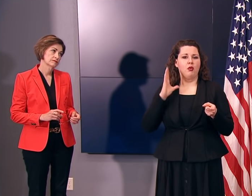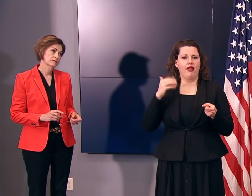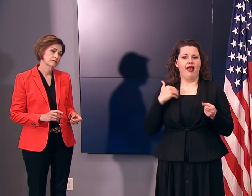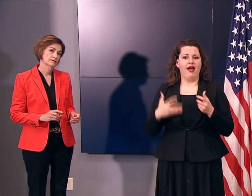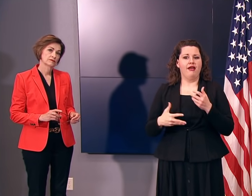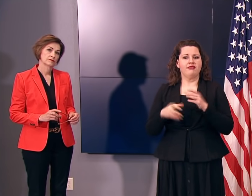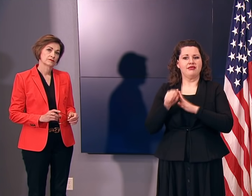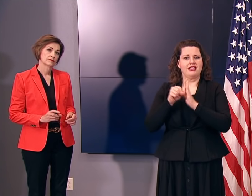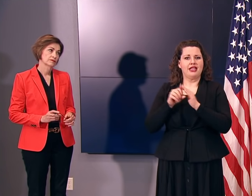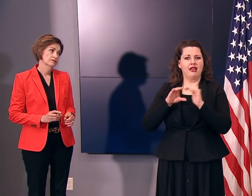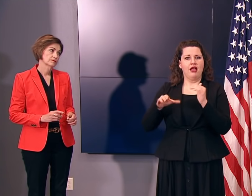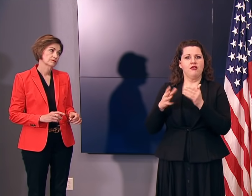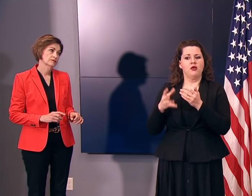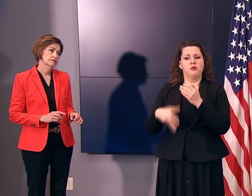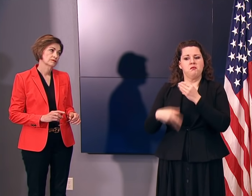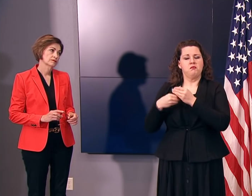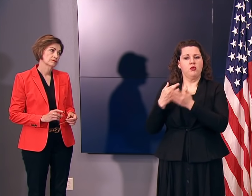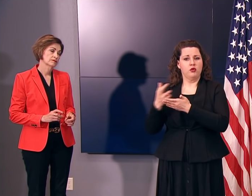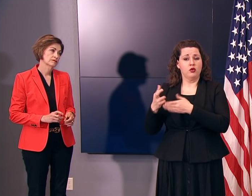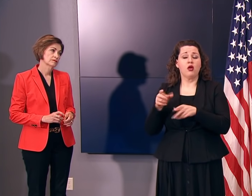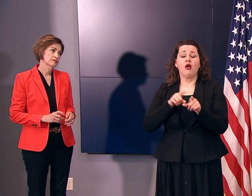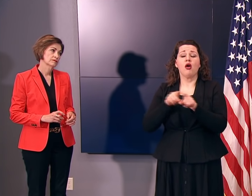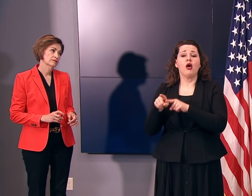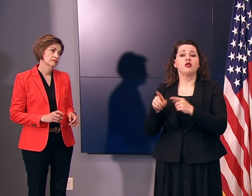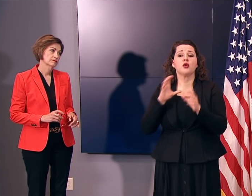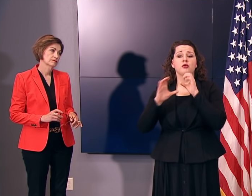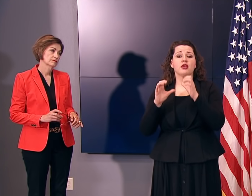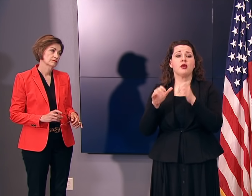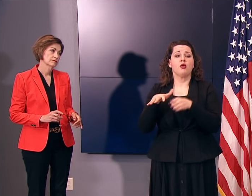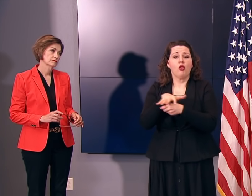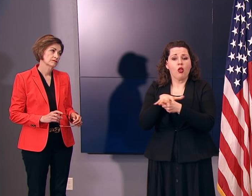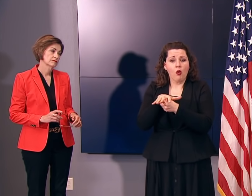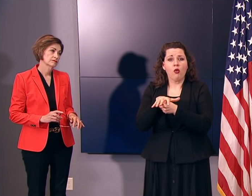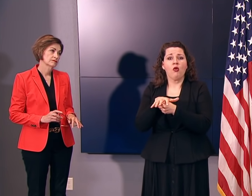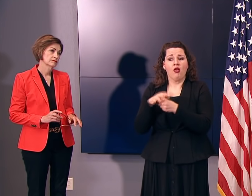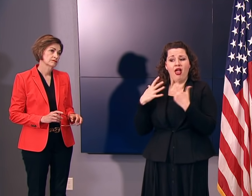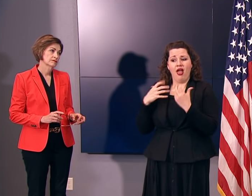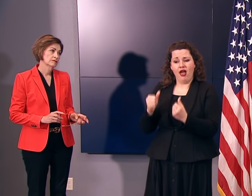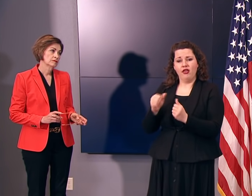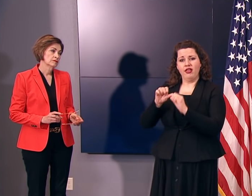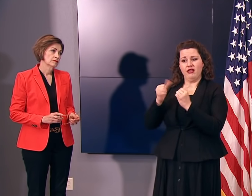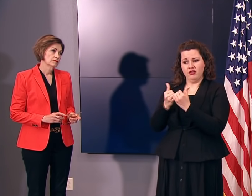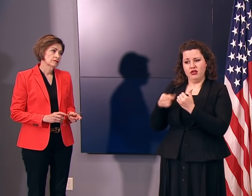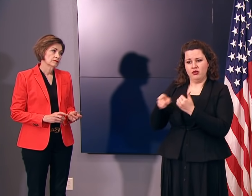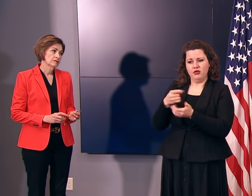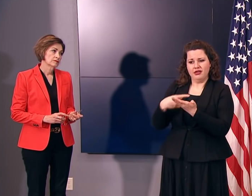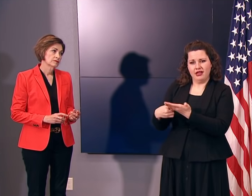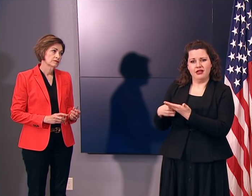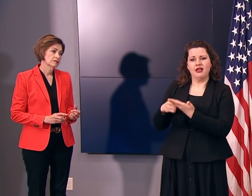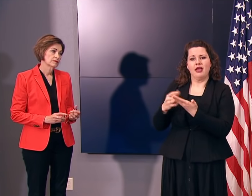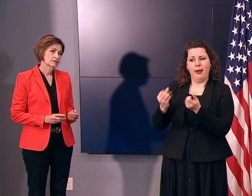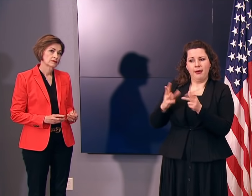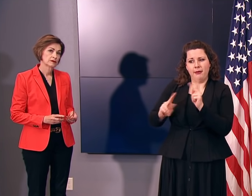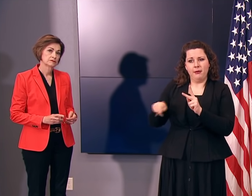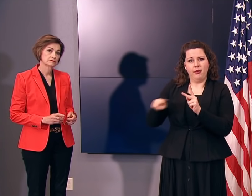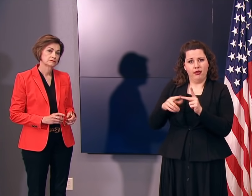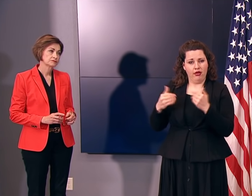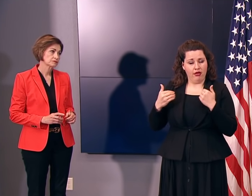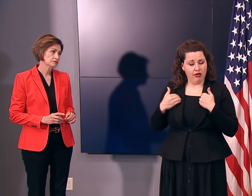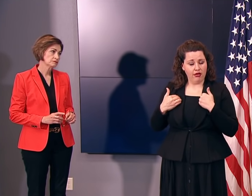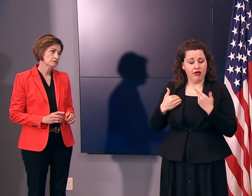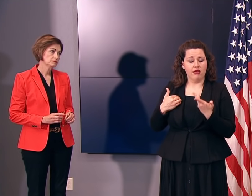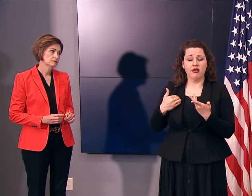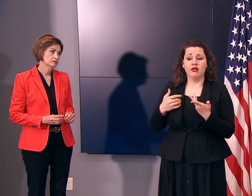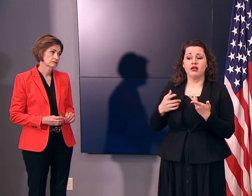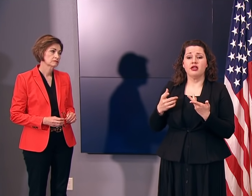state level. We have also been communicating with local public health agencies and talking to them about their capacity as we've seen